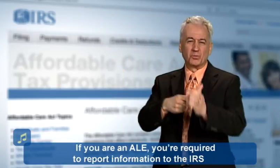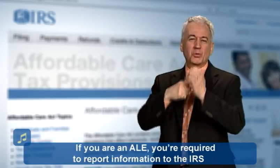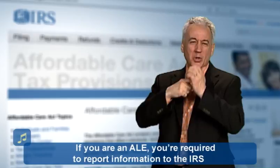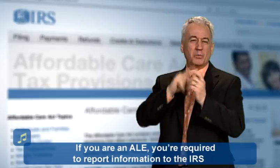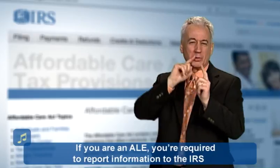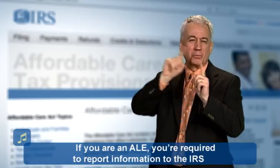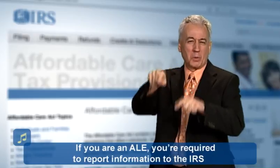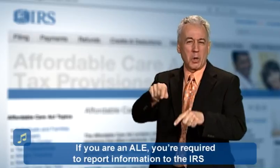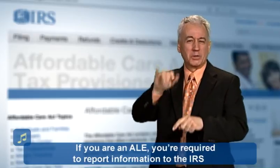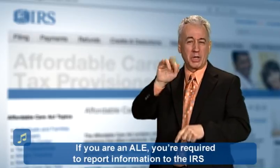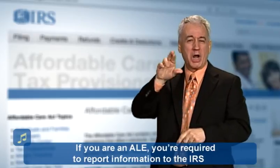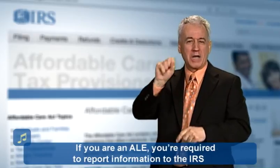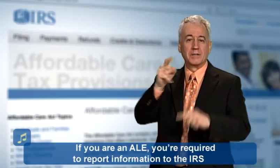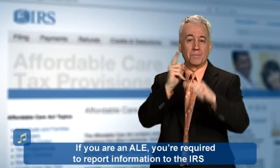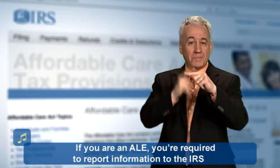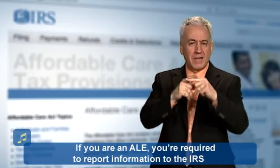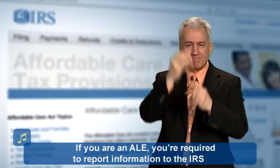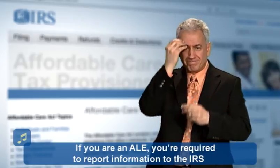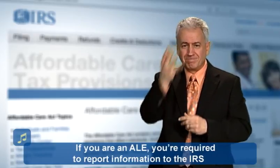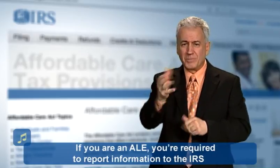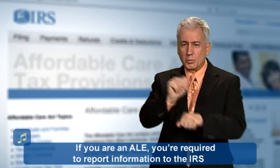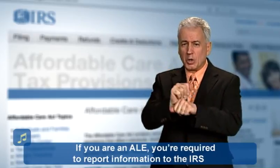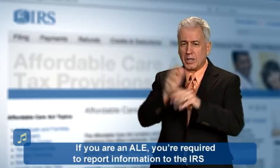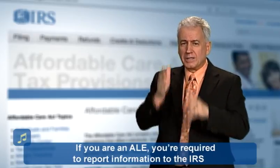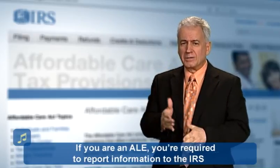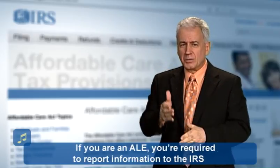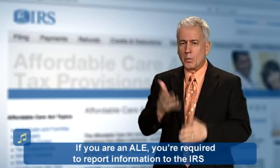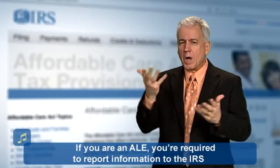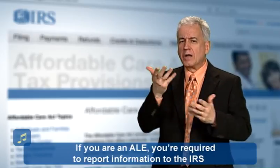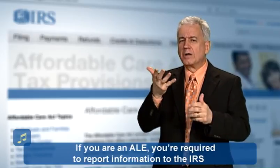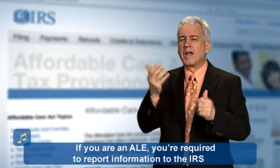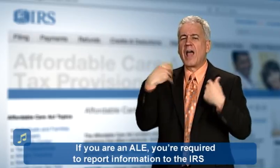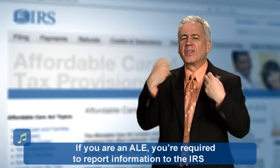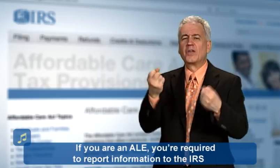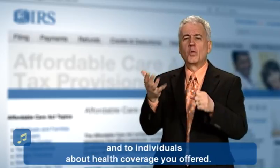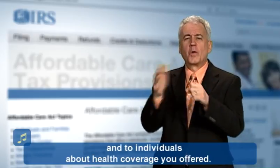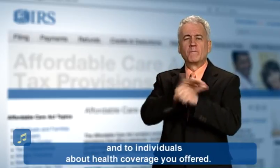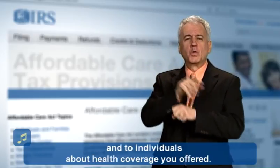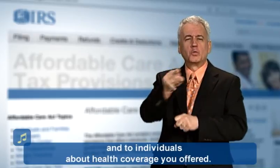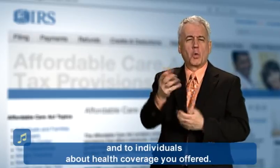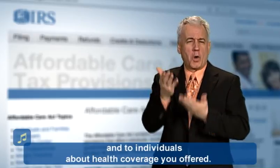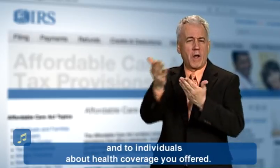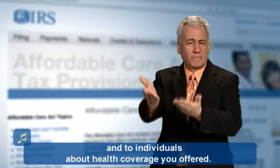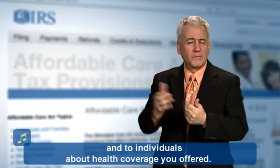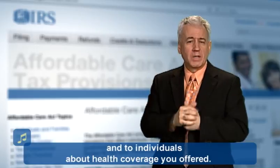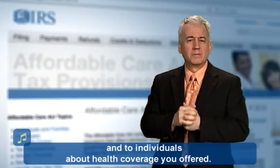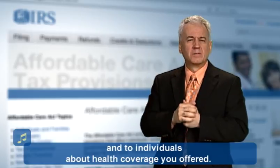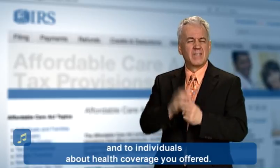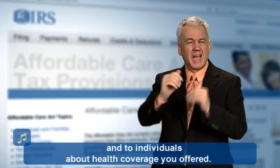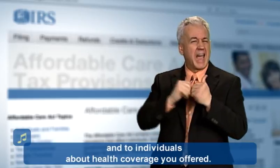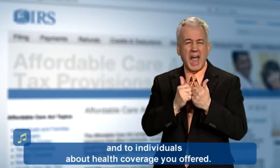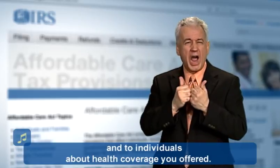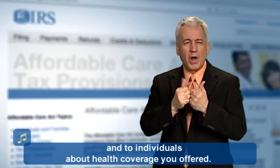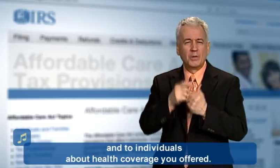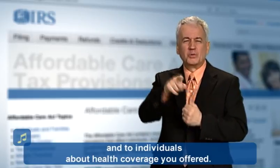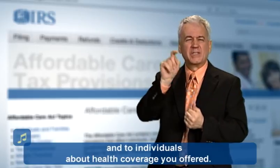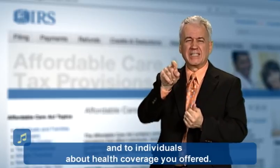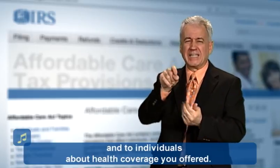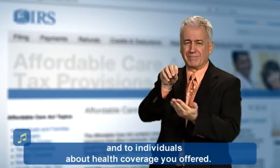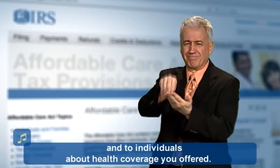If you are an ALE, you're required to report information to the IRS and to individuals about health coverage you offered. To